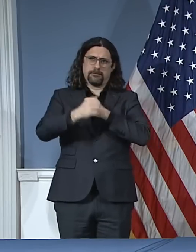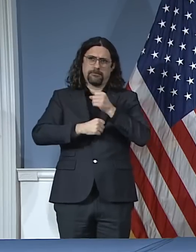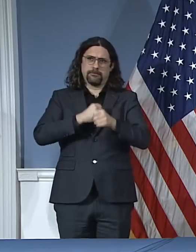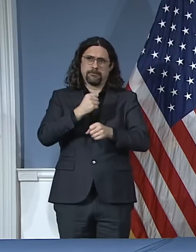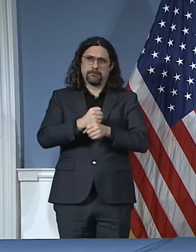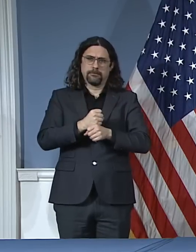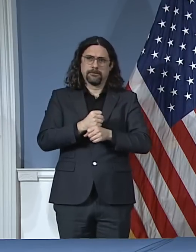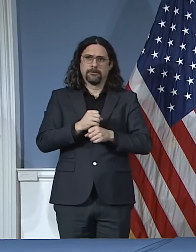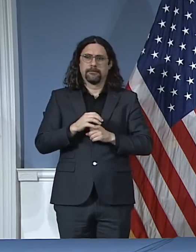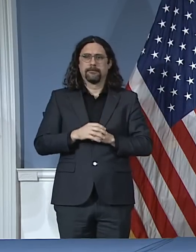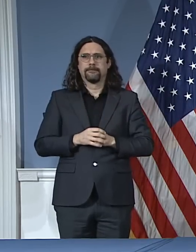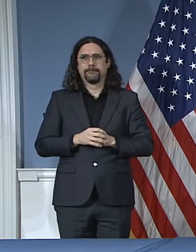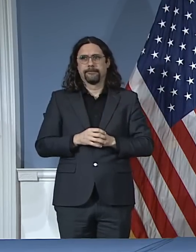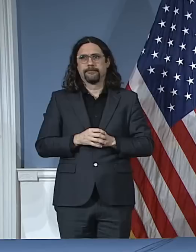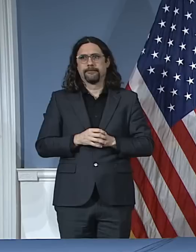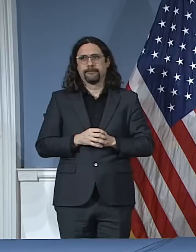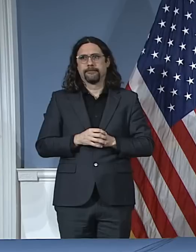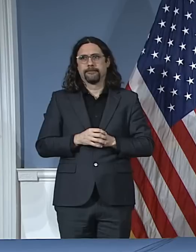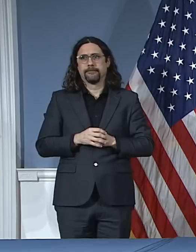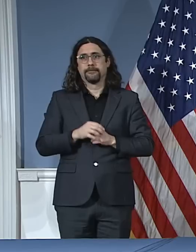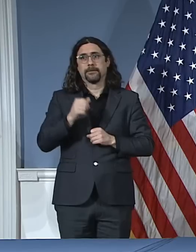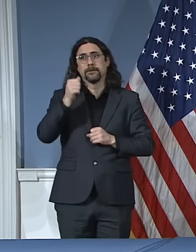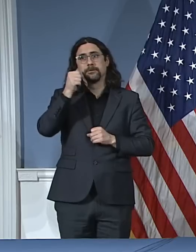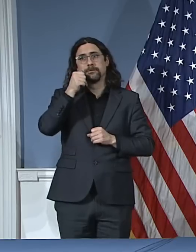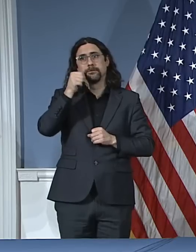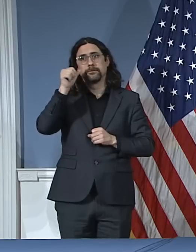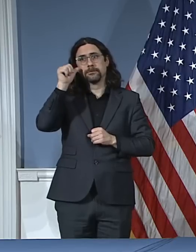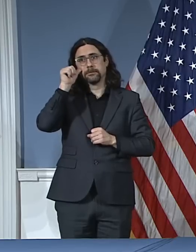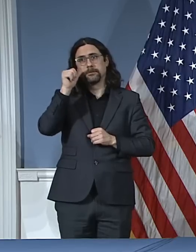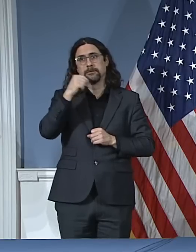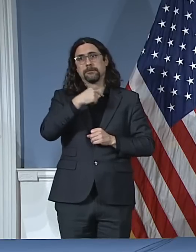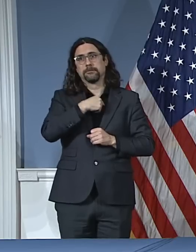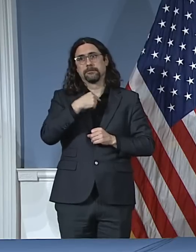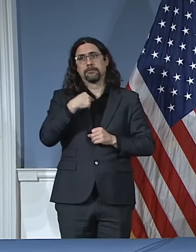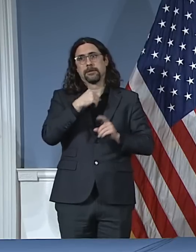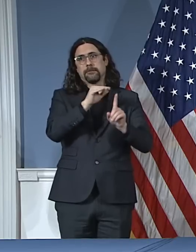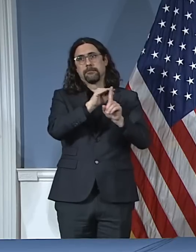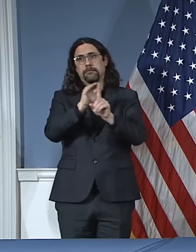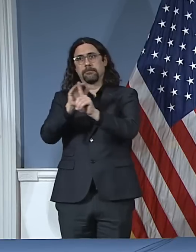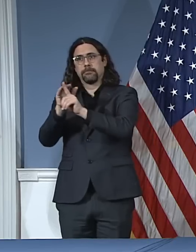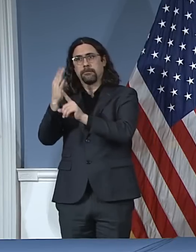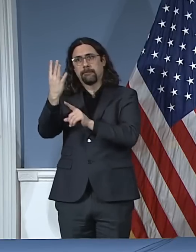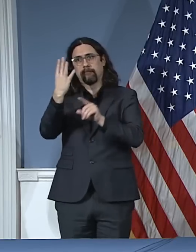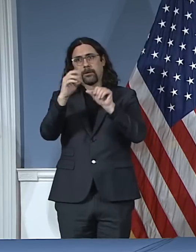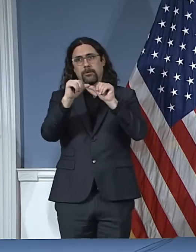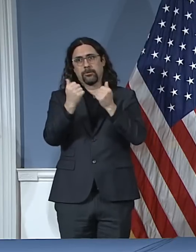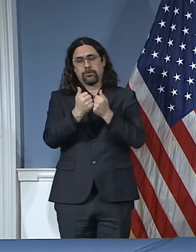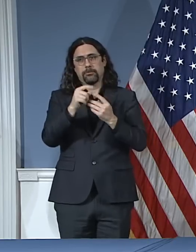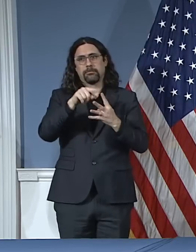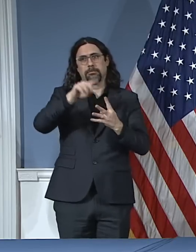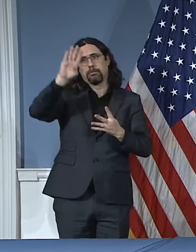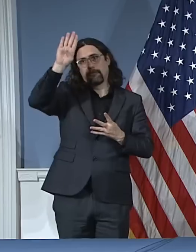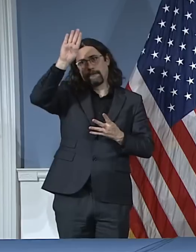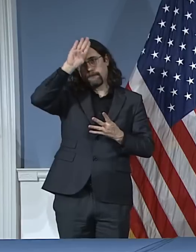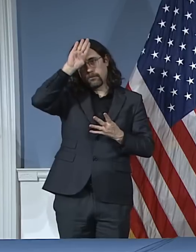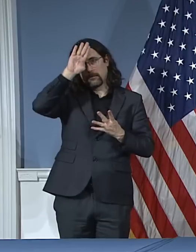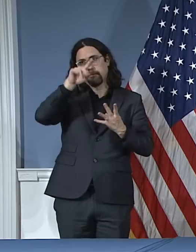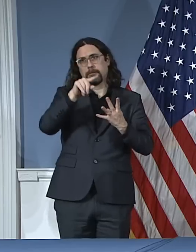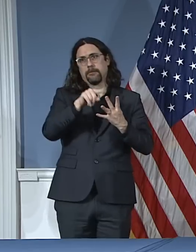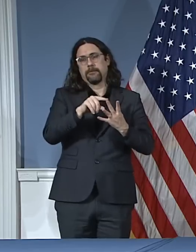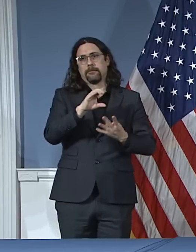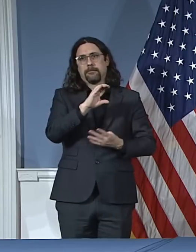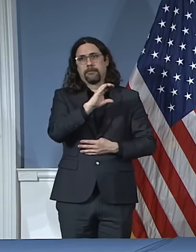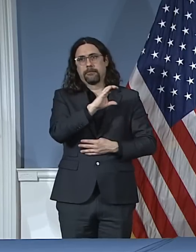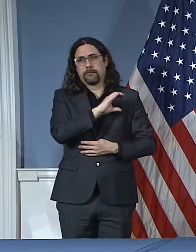sent out 4 agencies, NYPD, FDNY, Department of Buildings and Sheriff's Office, to continue doing enforcement at